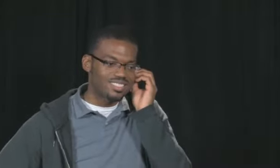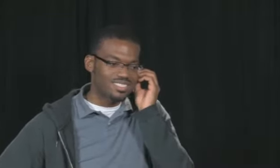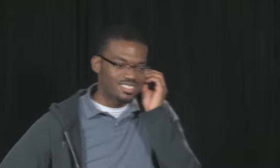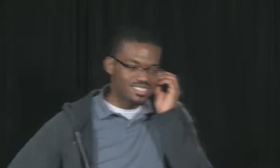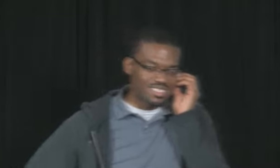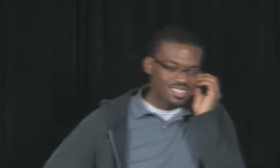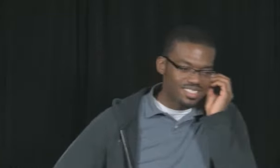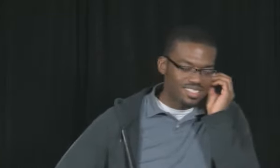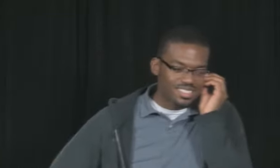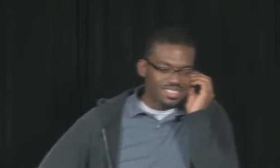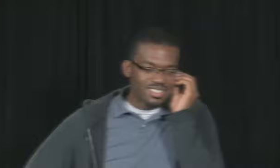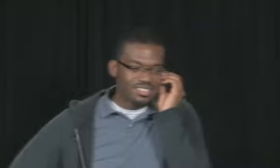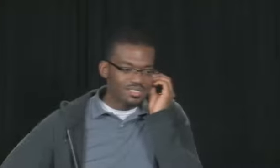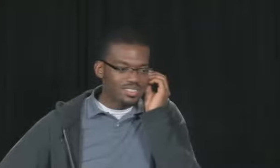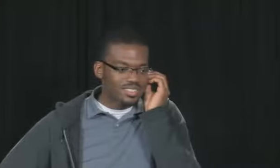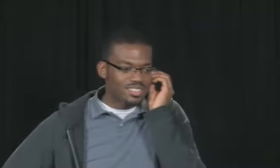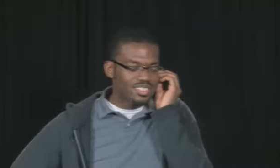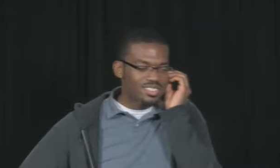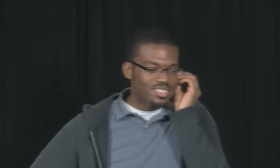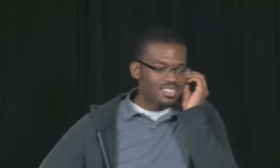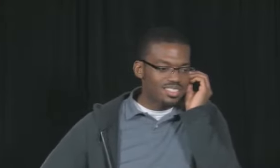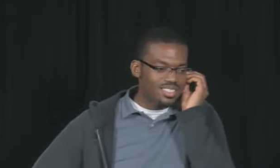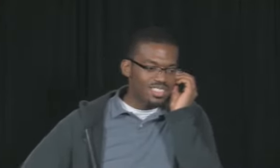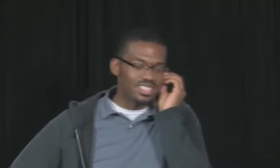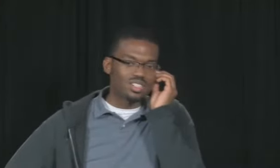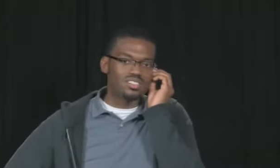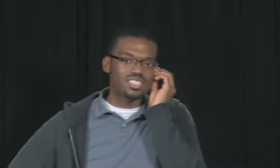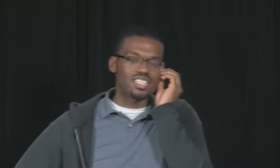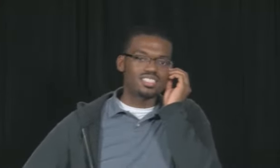Doesn't that sound false to you? It sounds overstated.